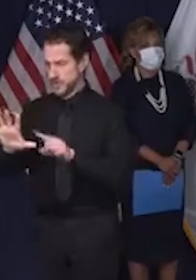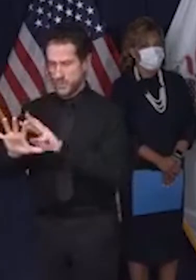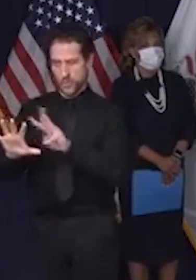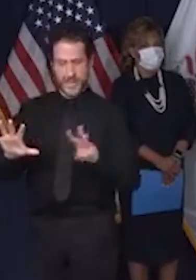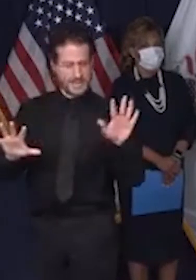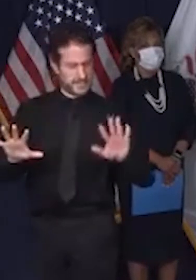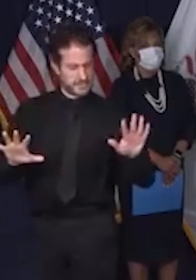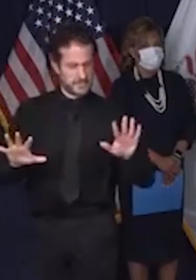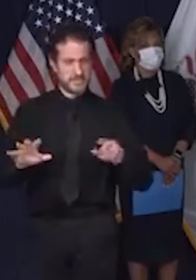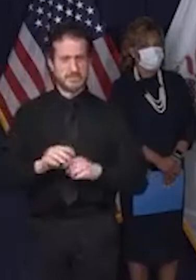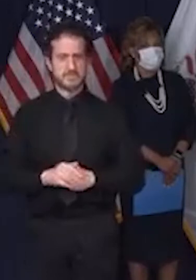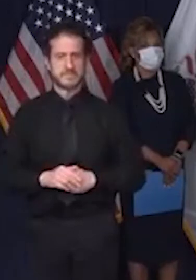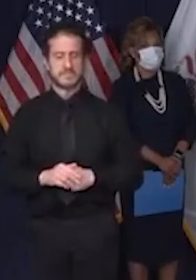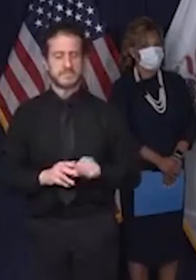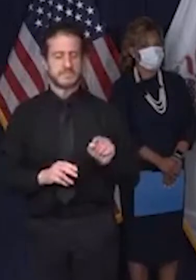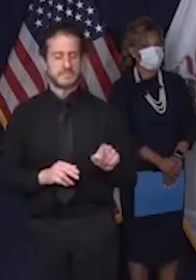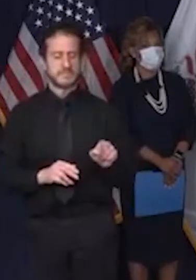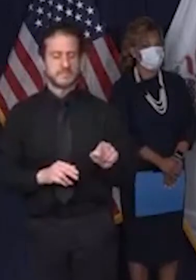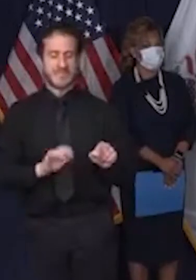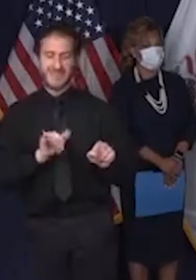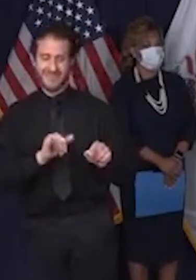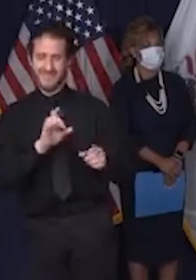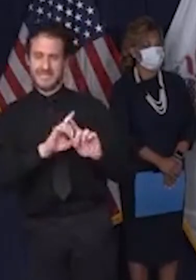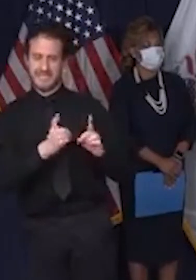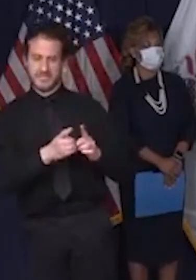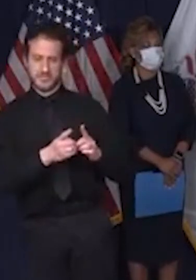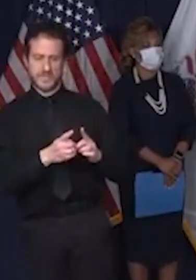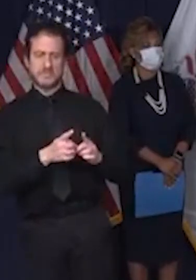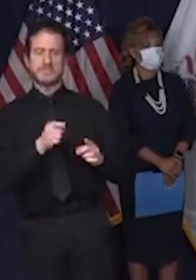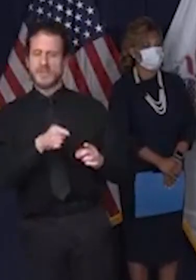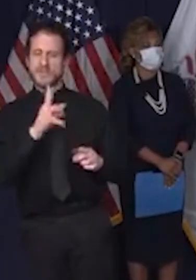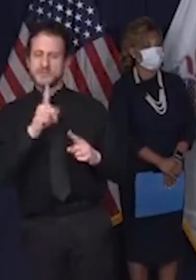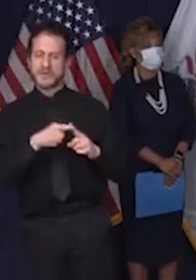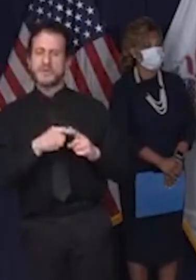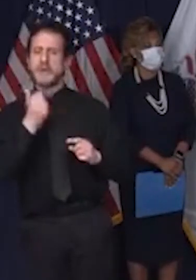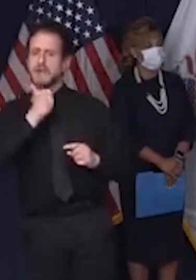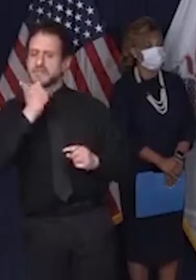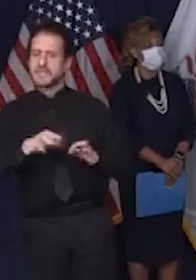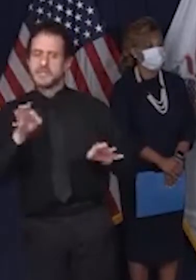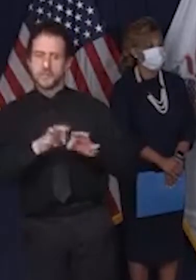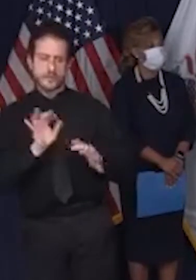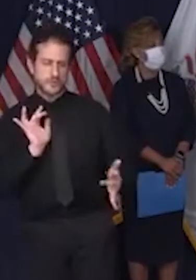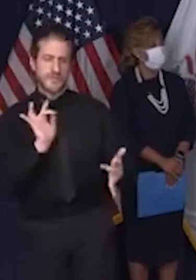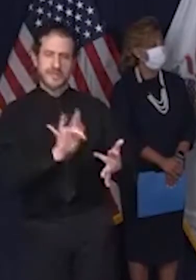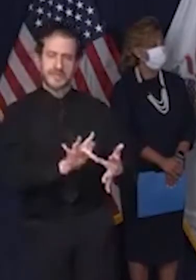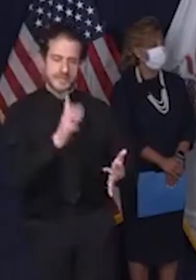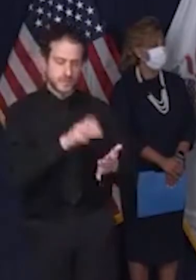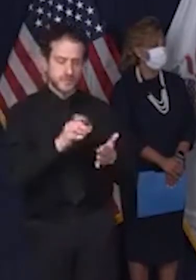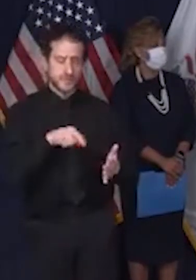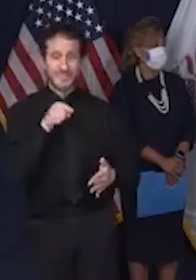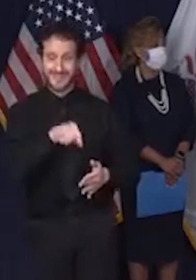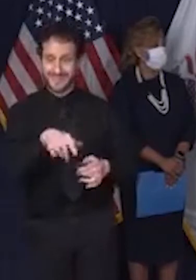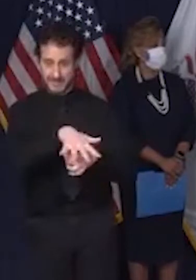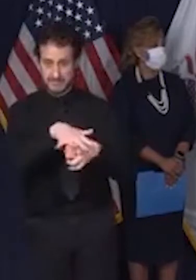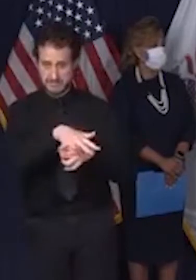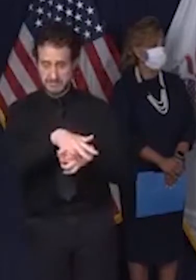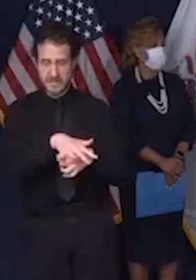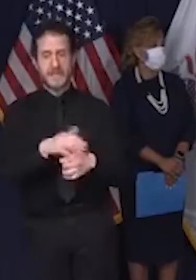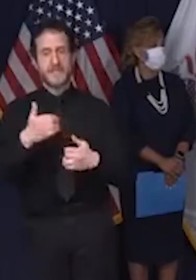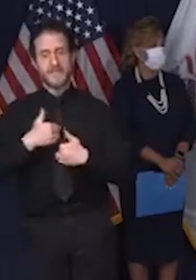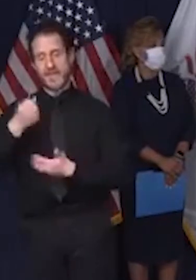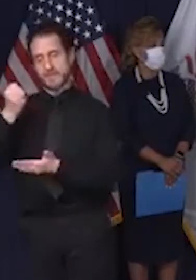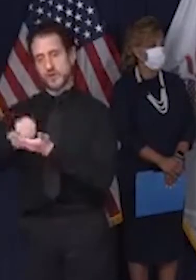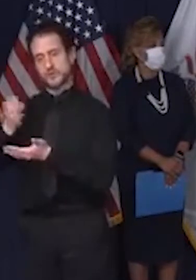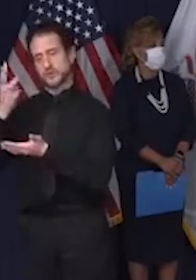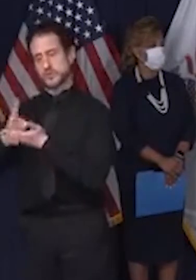talk about the importance of making connections with our children every day. And in Marquardt, a social worker